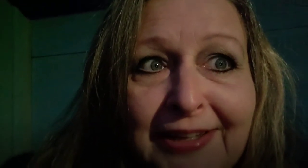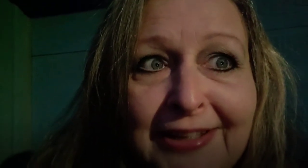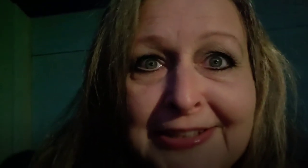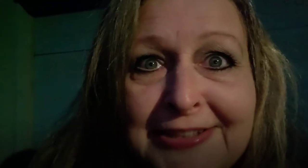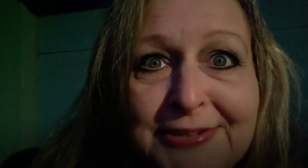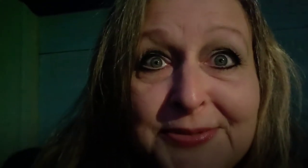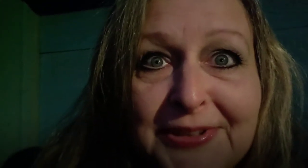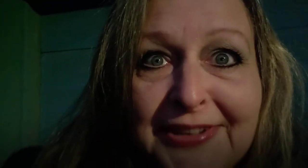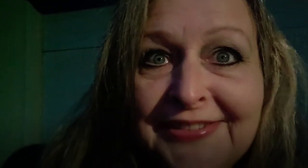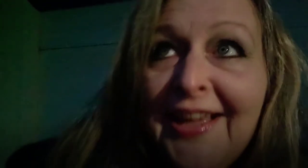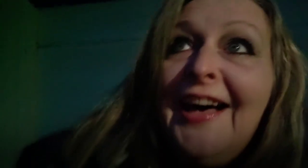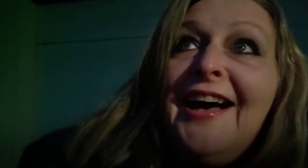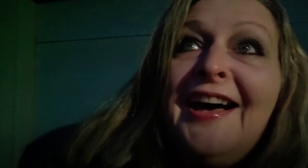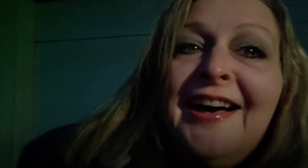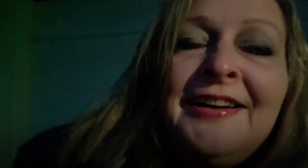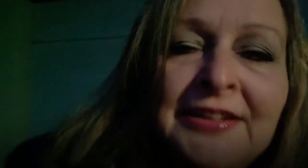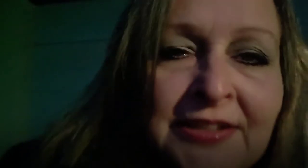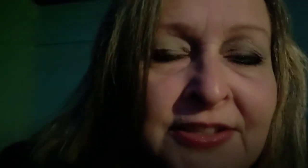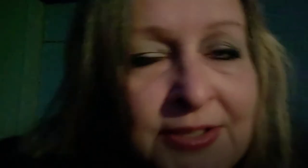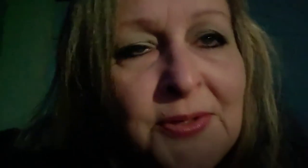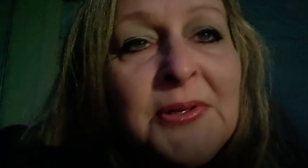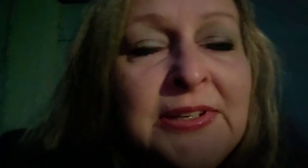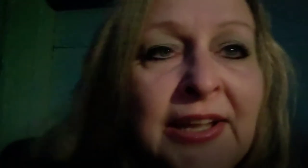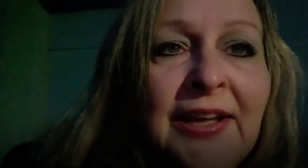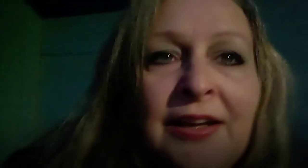Making a last ditch run.